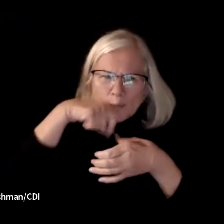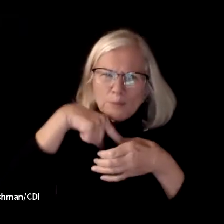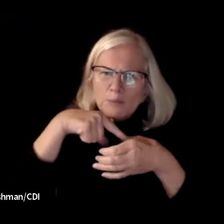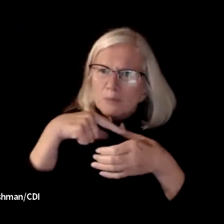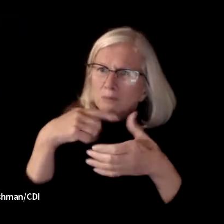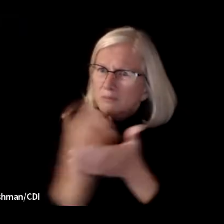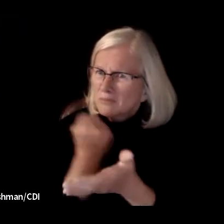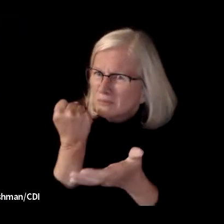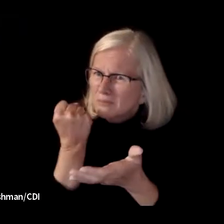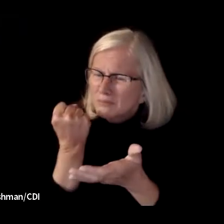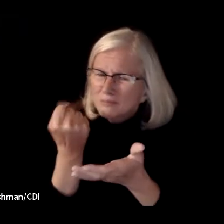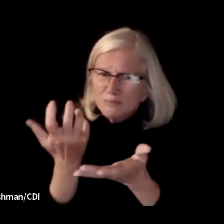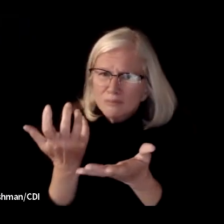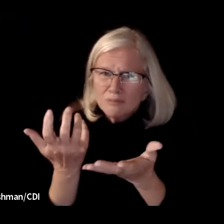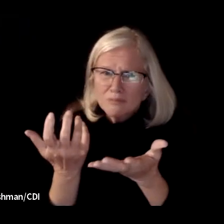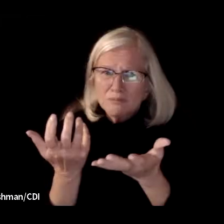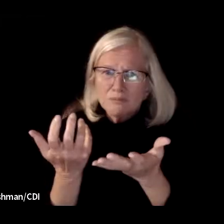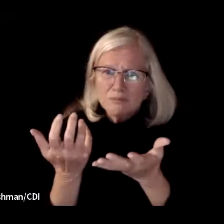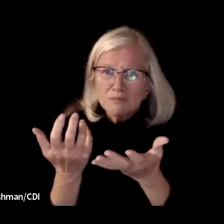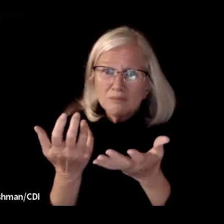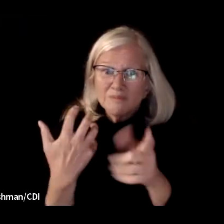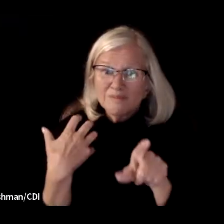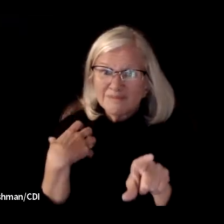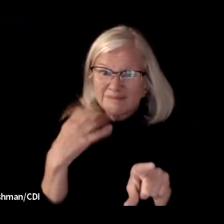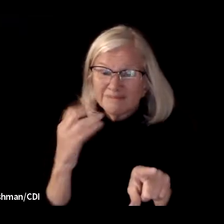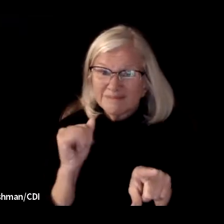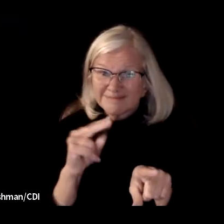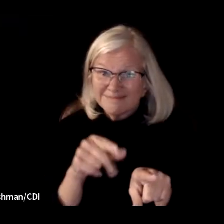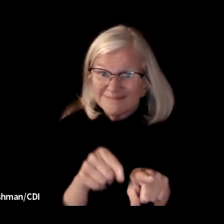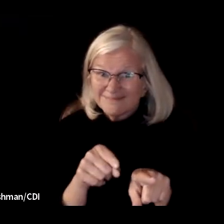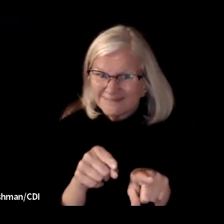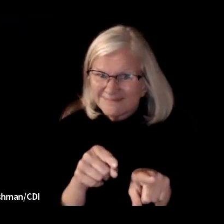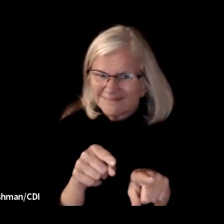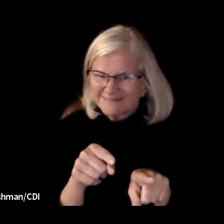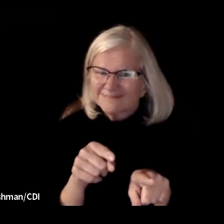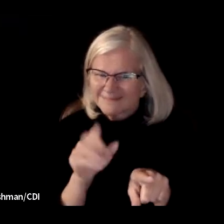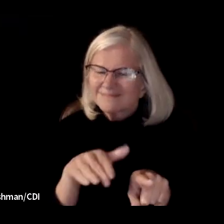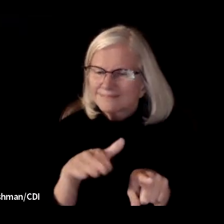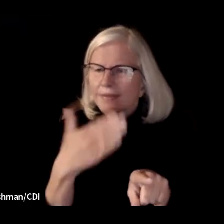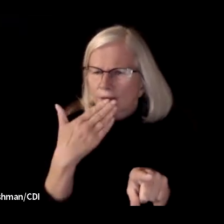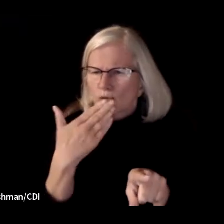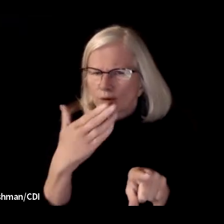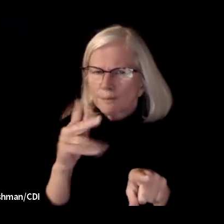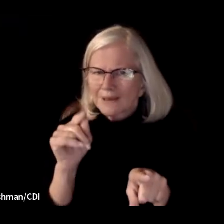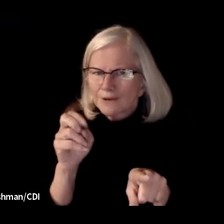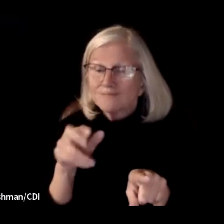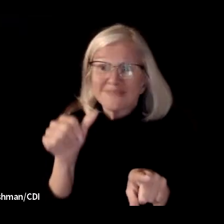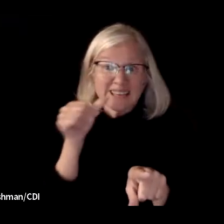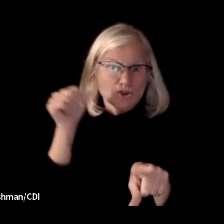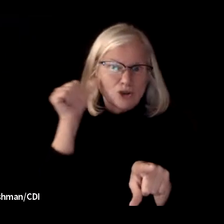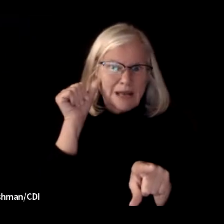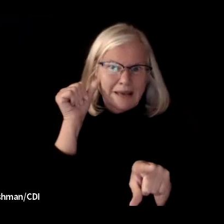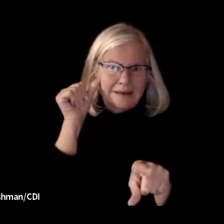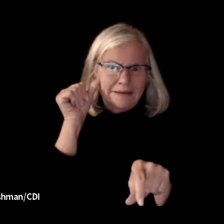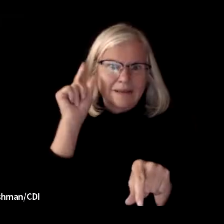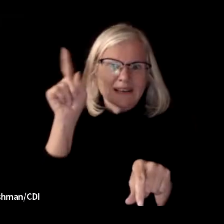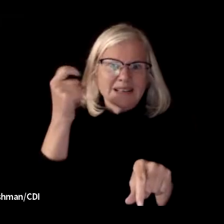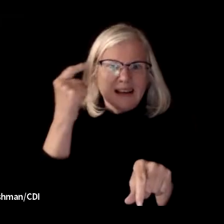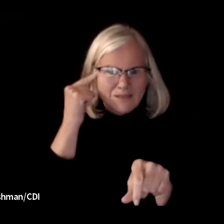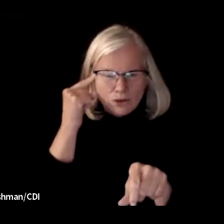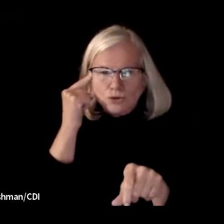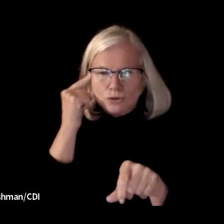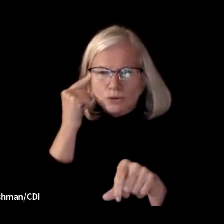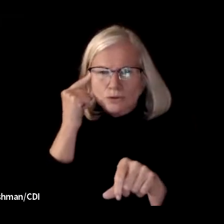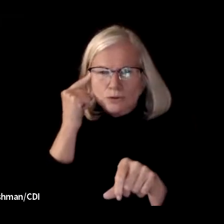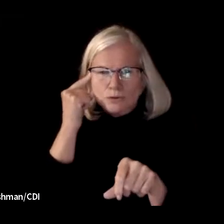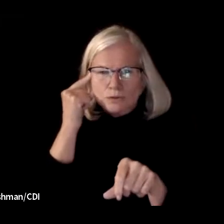Well, thanks, Peter. Yesterday, the governor, Commissioner Mueller, and I, and the lieutenant governor were, as you